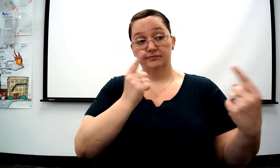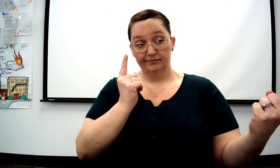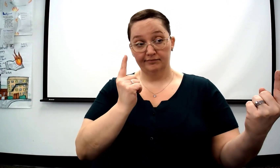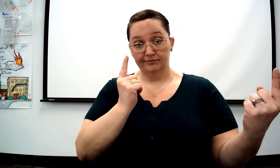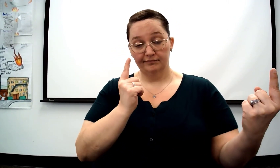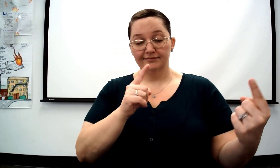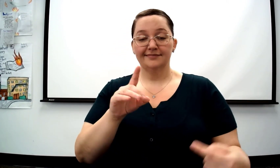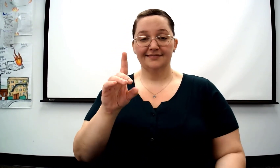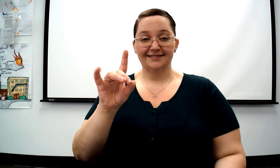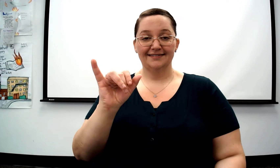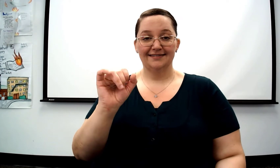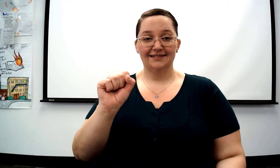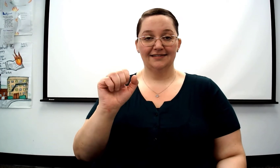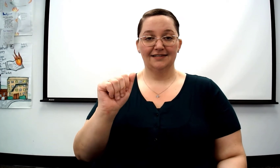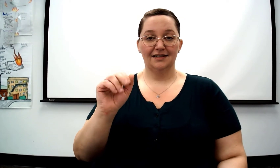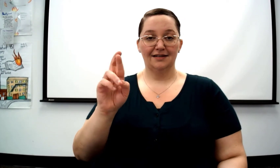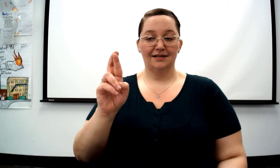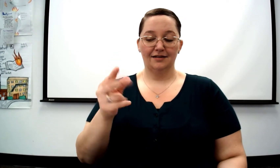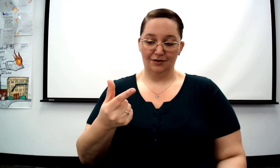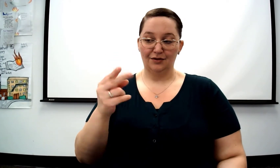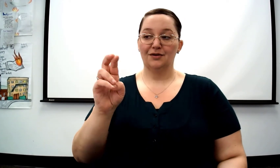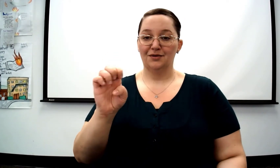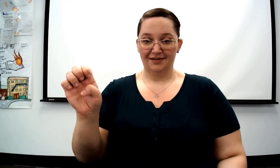thought. You are disagreeing.